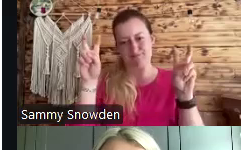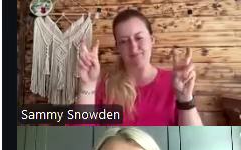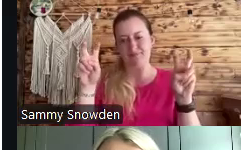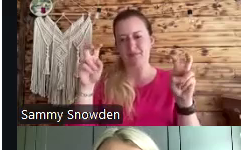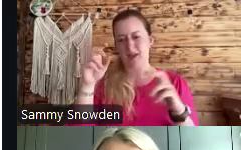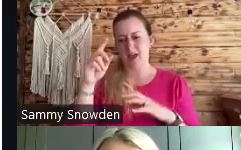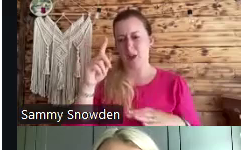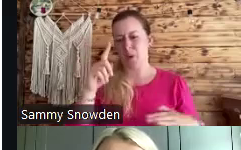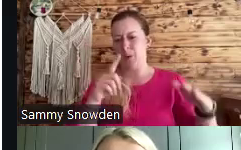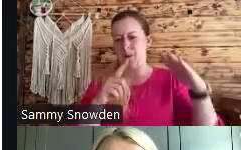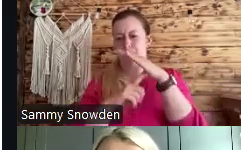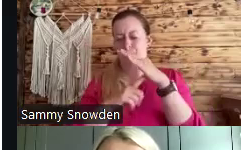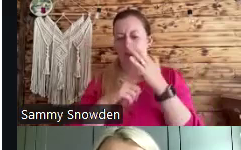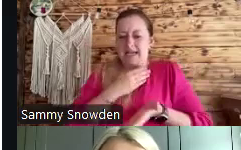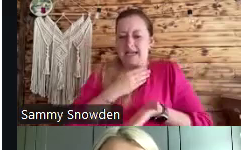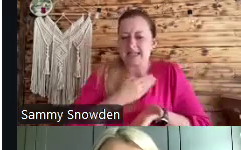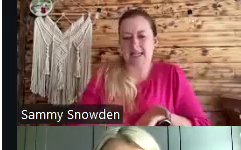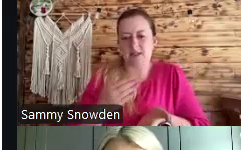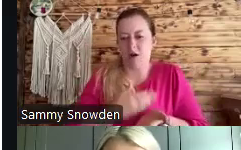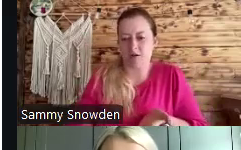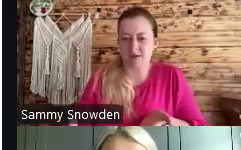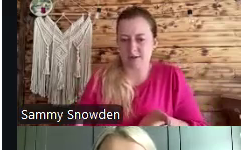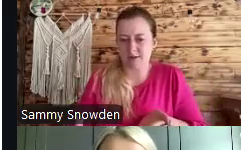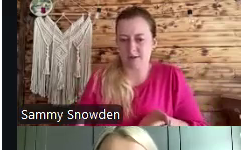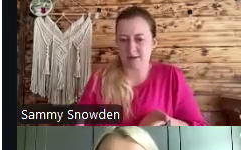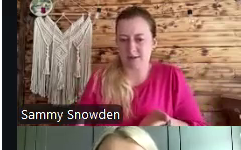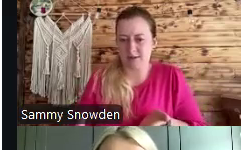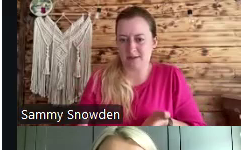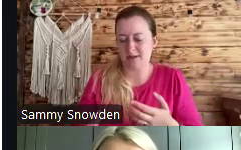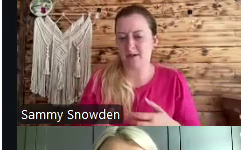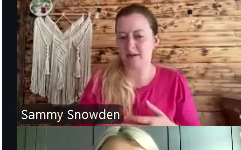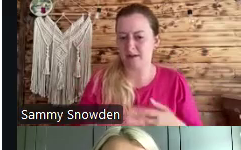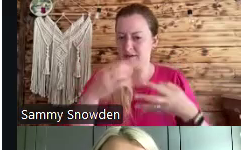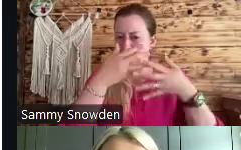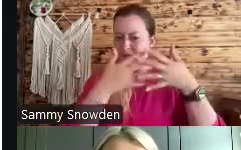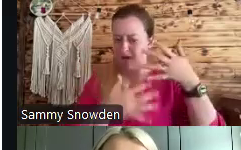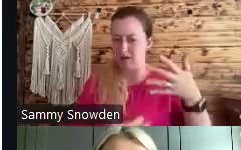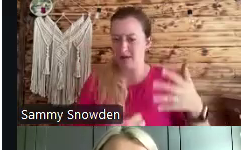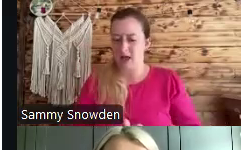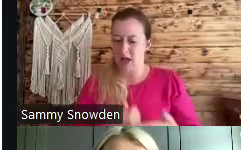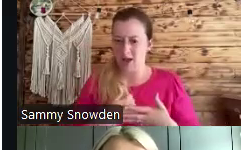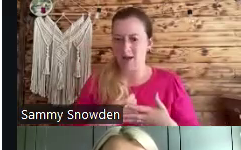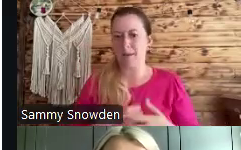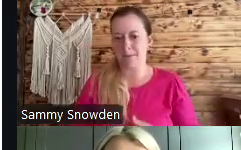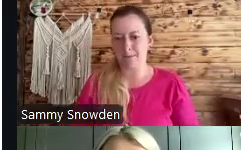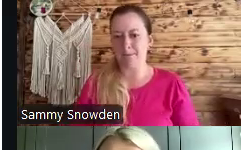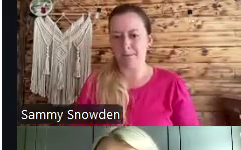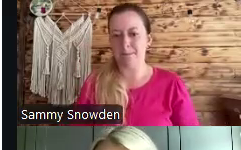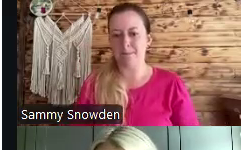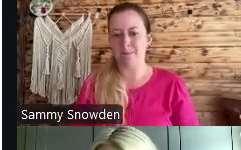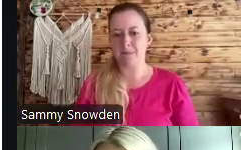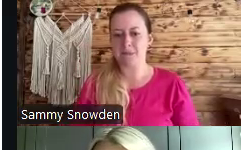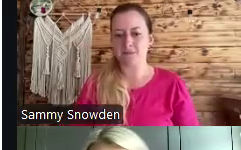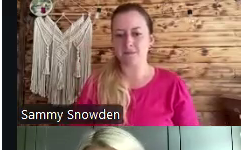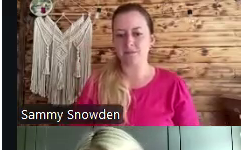So there's so many ways, there's so many things that glutathione does, having that good level in the body, and using the citral oil can really help. Things like